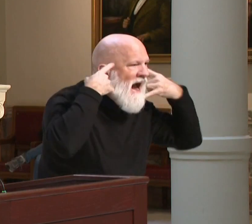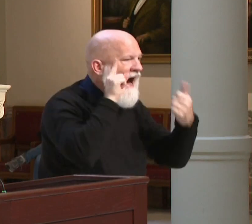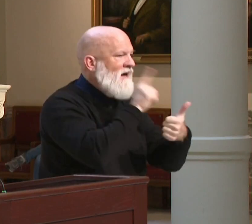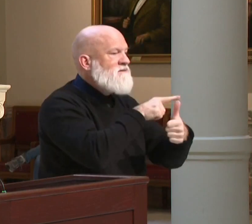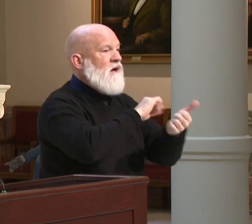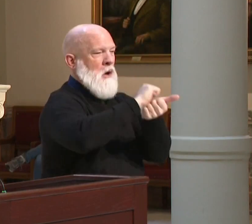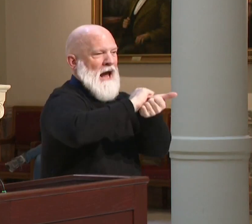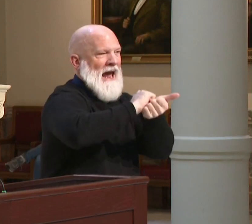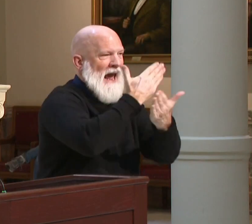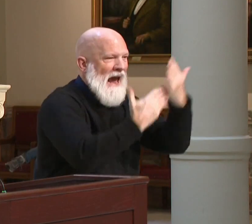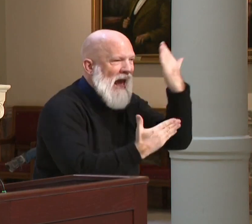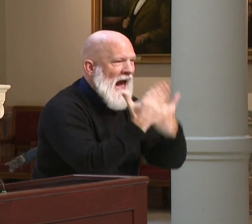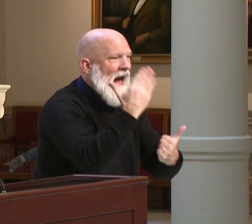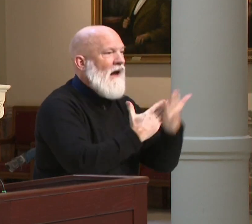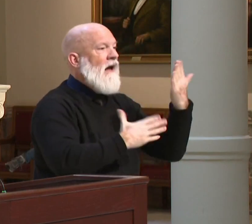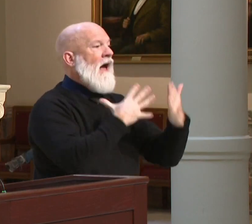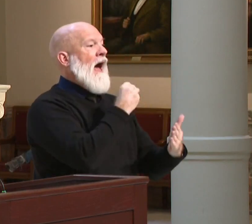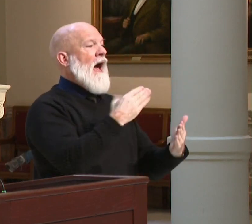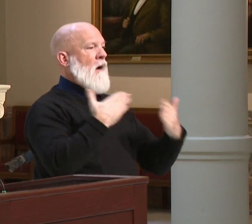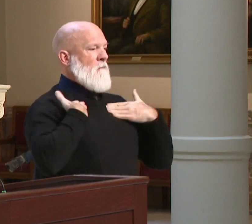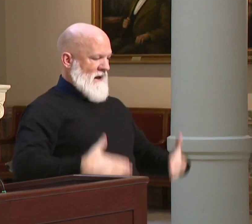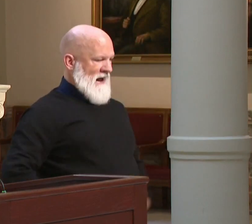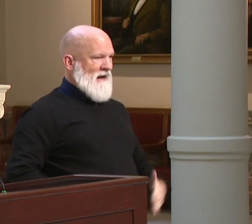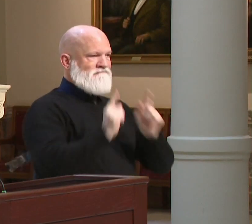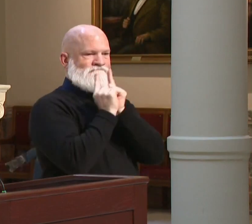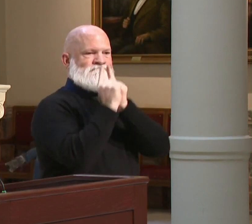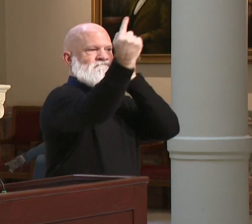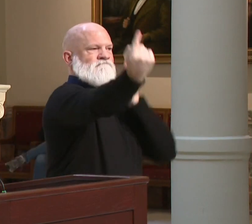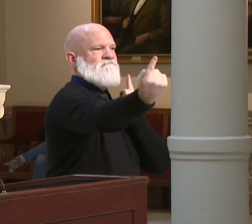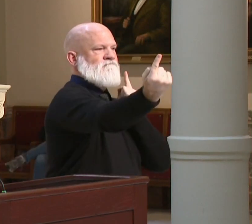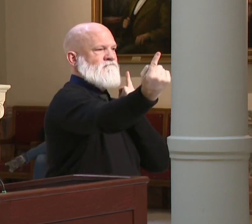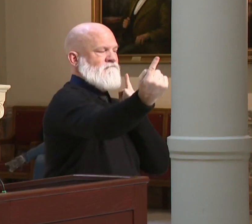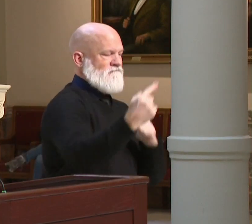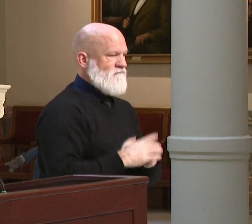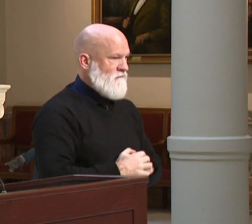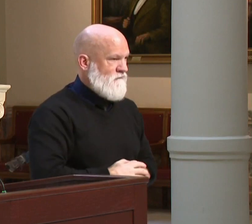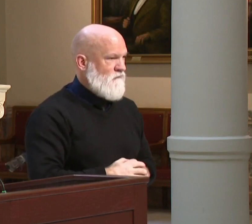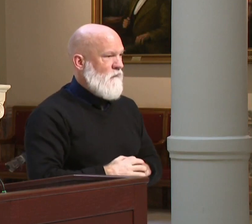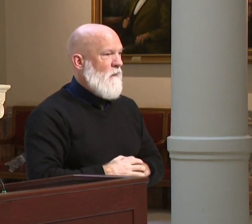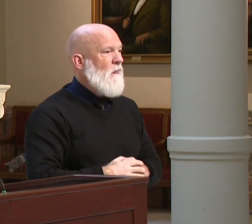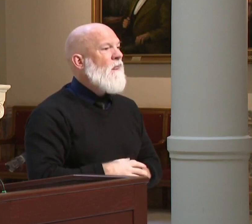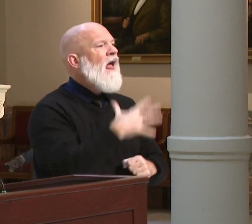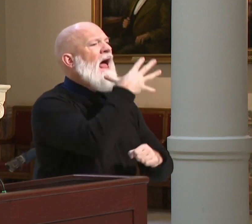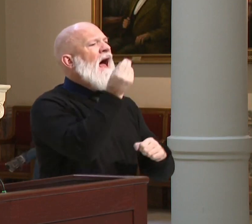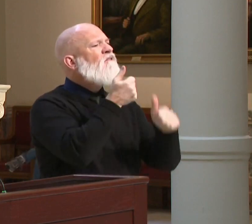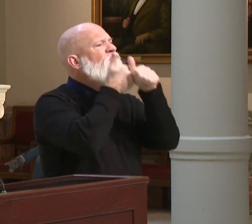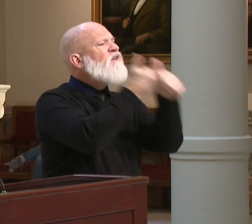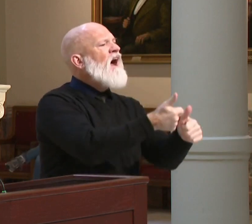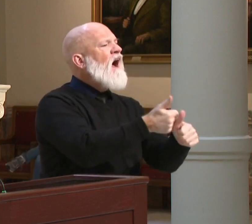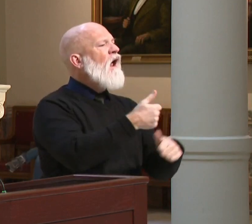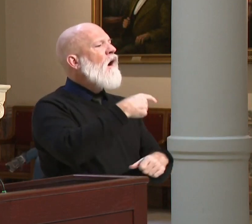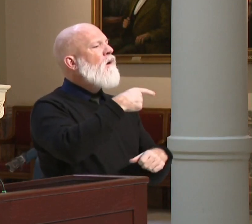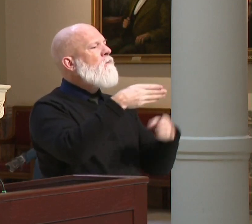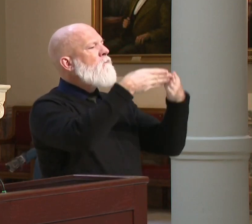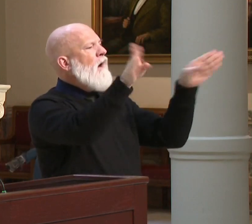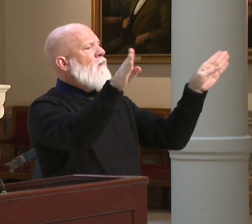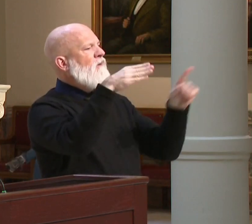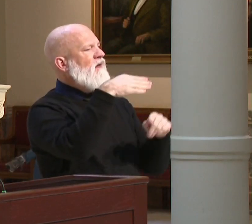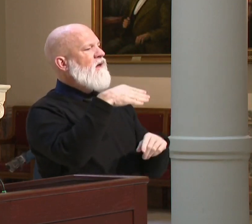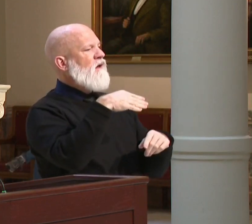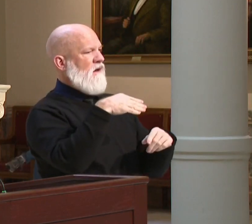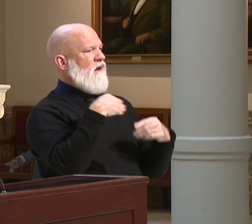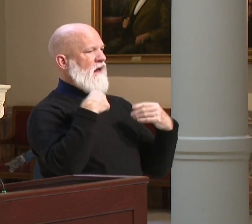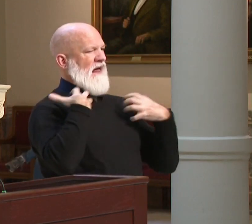hands, practice social distancing, and heed the guidance of our public health officials that we have placed in our executive